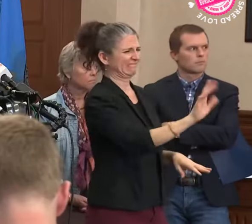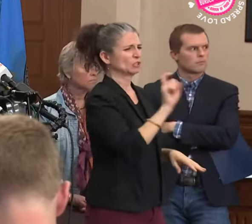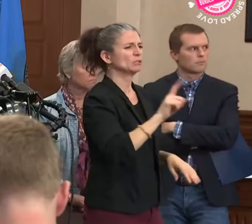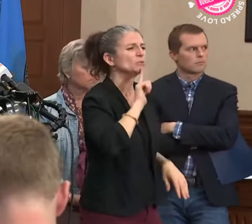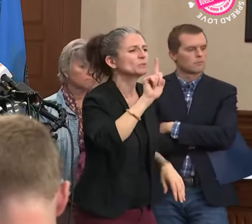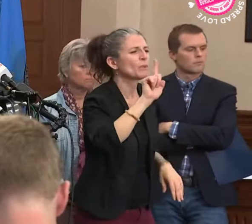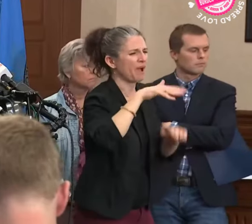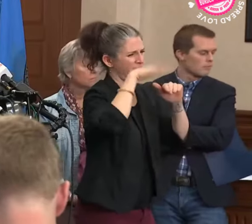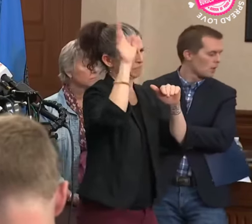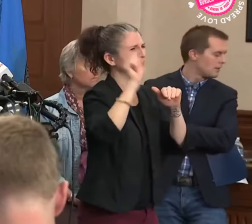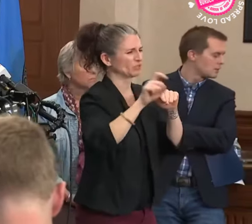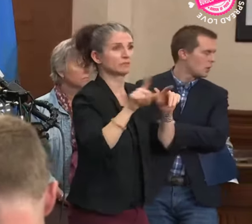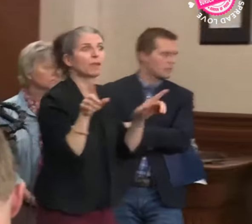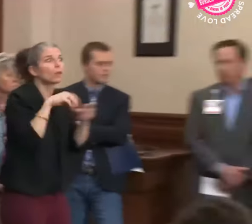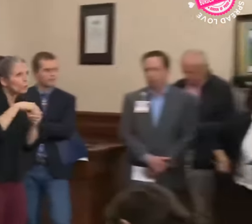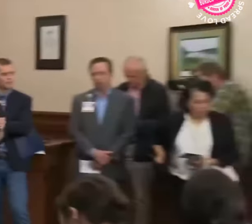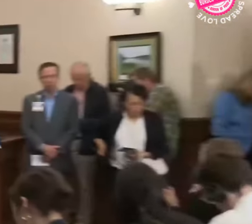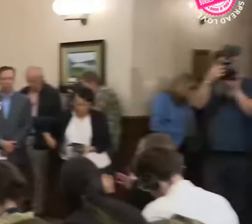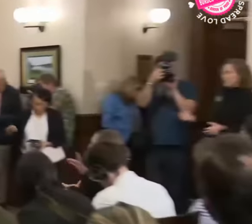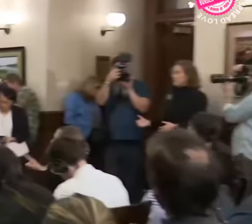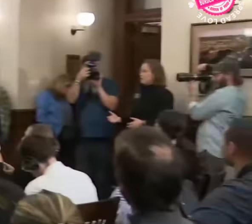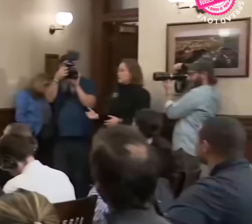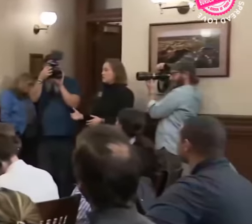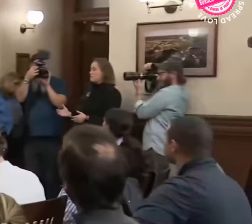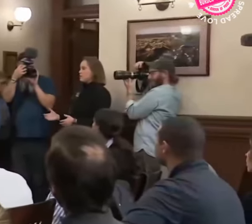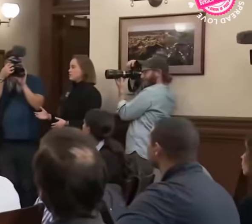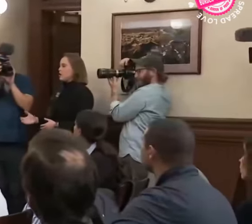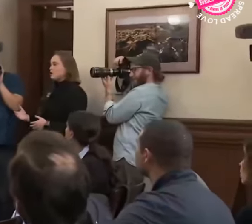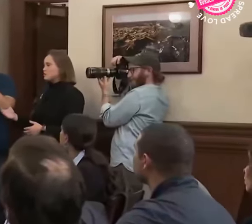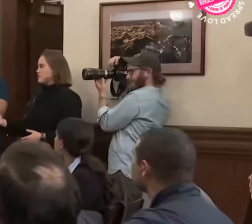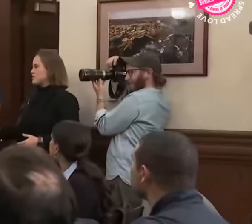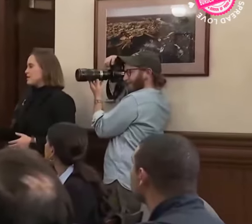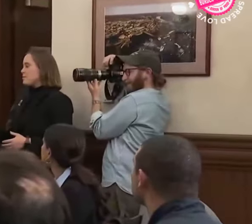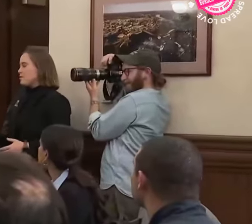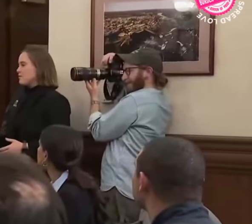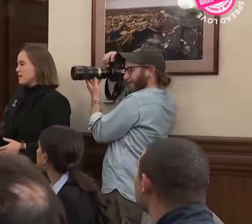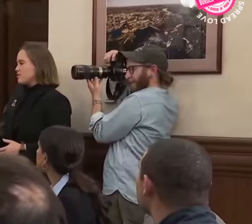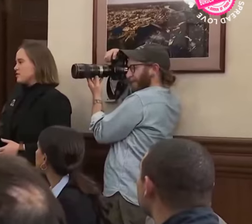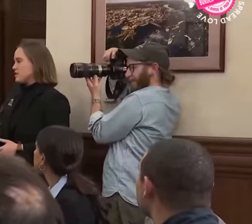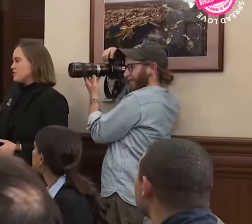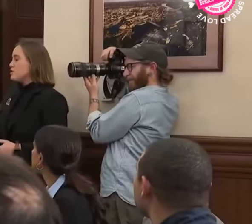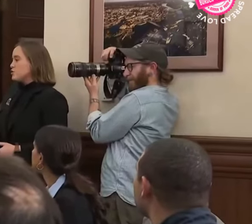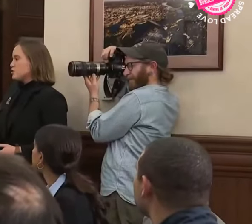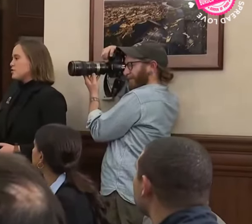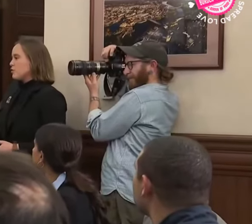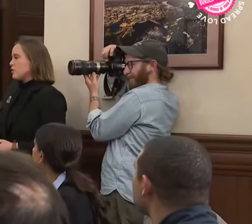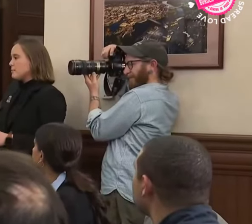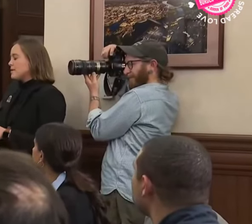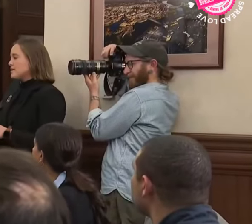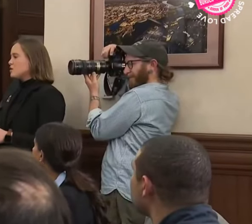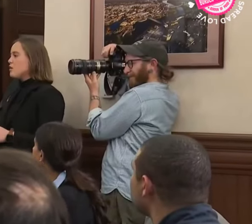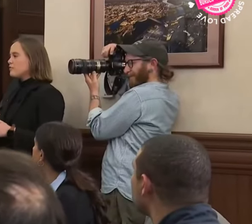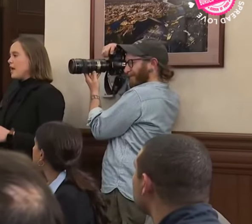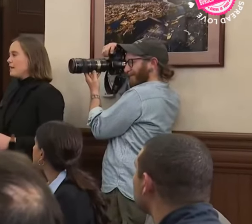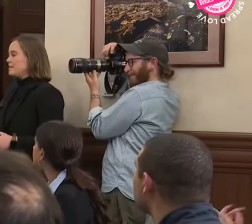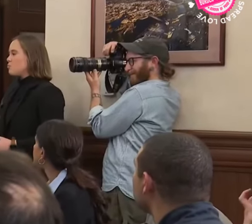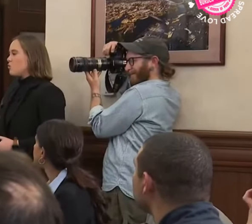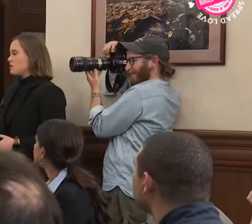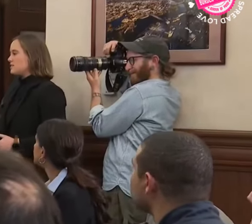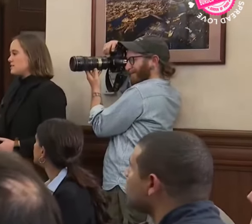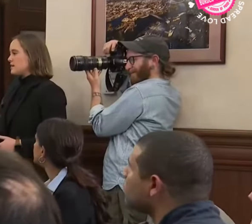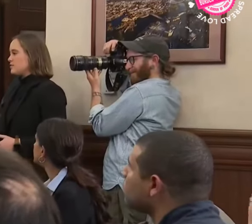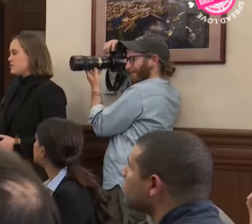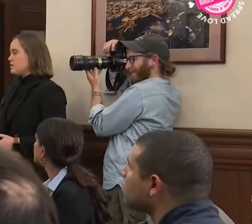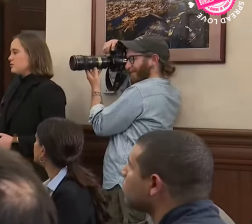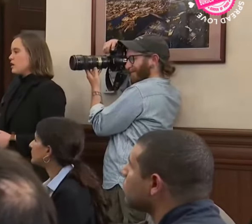you mentioned there are a lot of questions about the whereabouts of Robert Card. You mentioned a number of agencies searching for him. Can you offer any